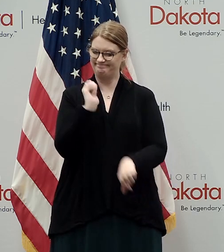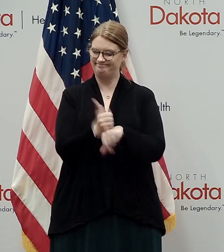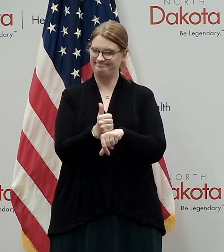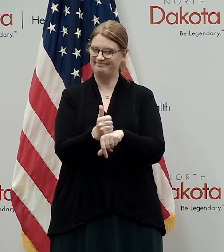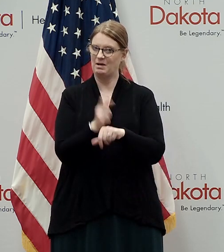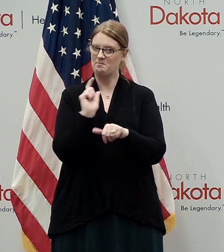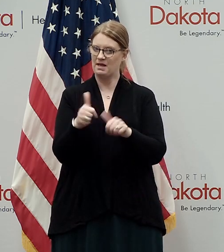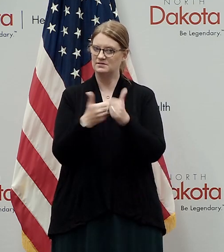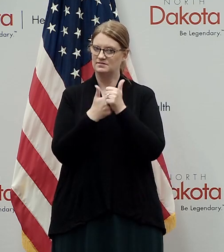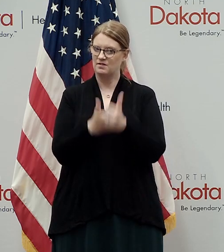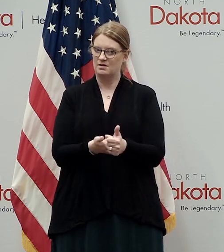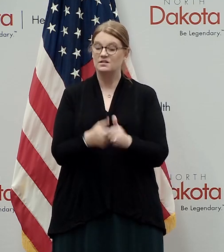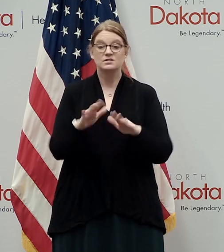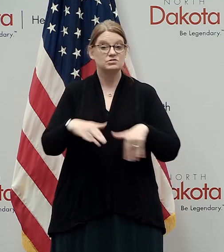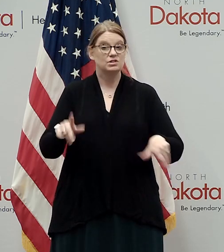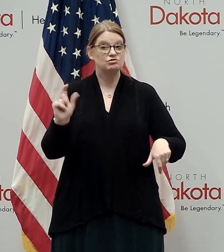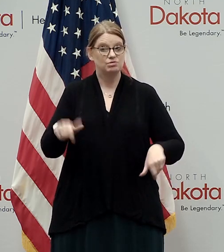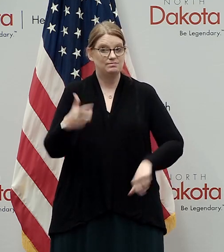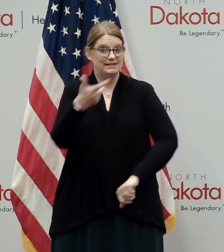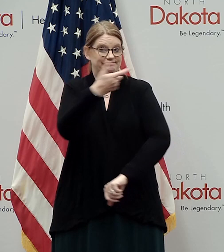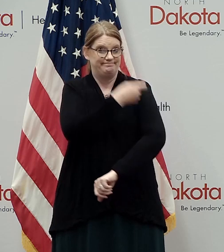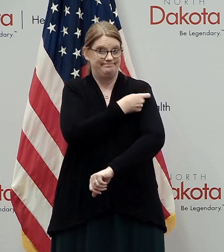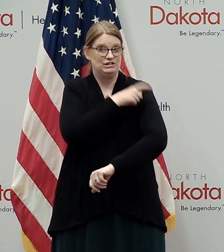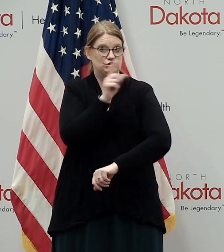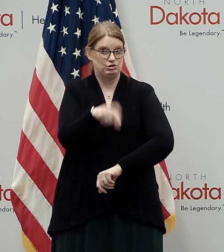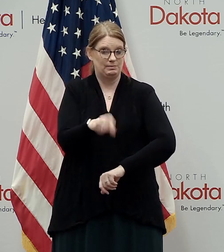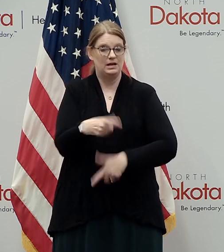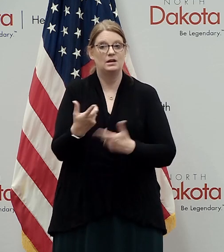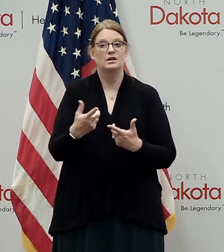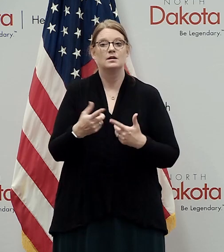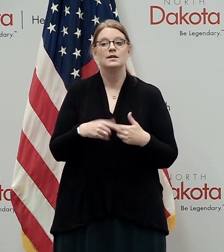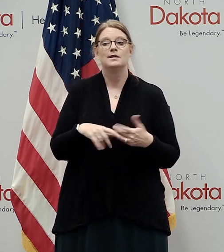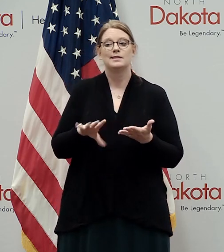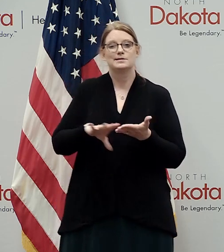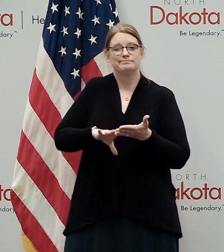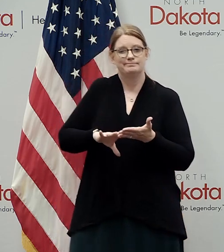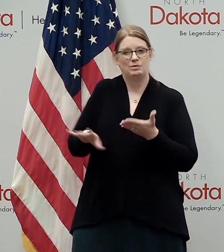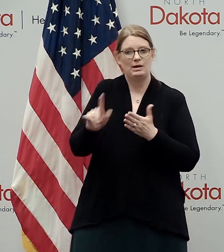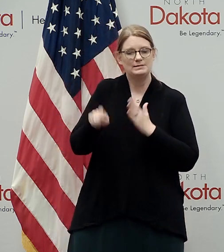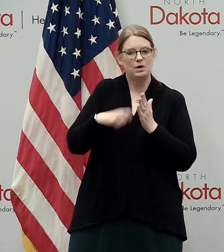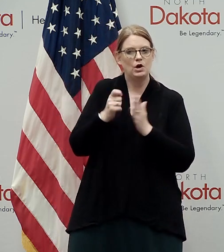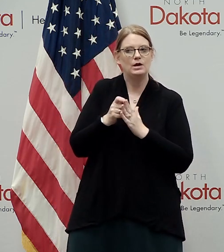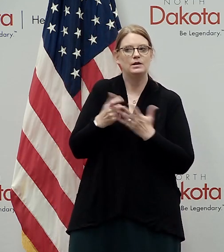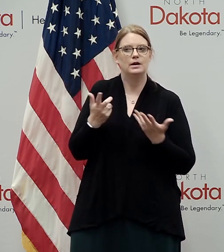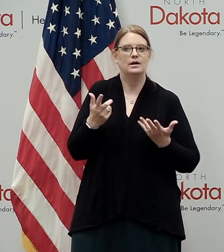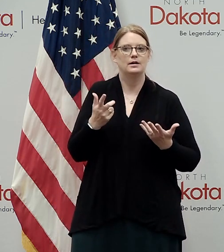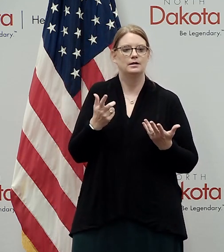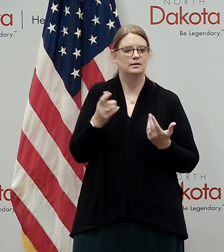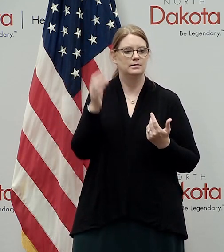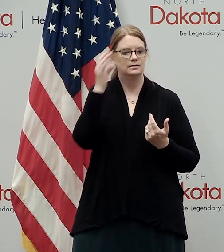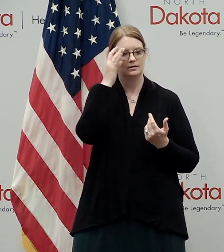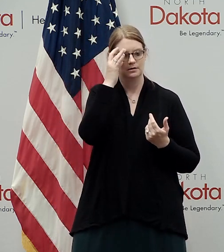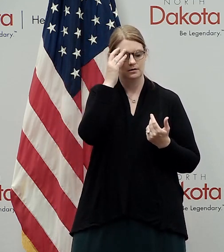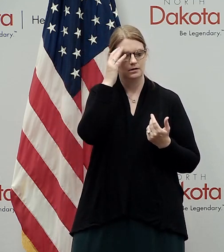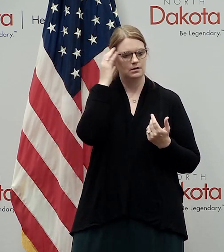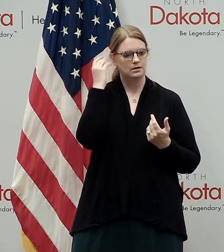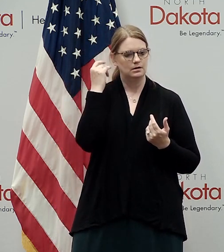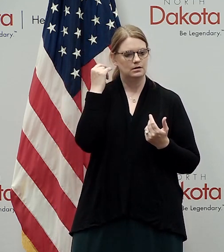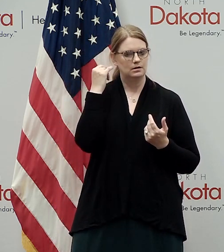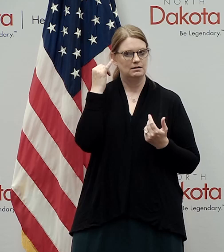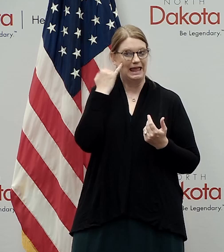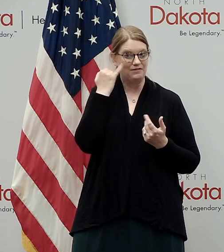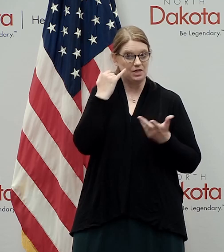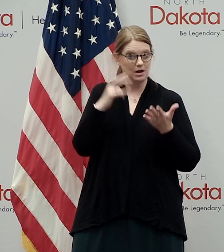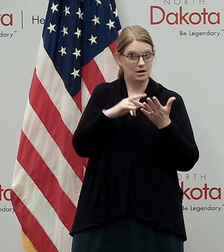pandemic. Children should be up to date prior to starting school. There is a grace period that if they are meant to be